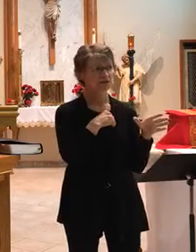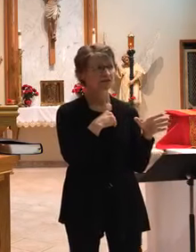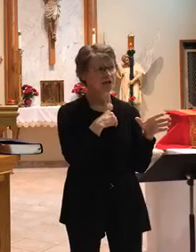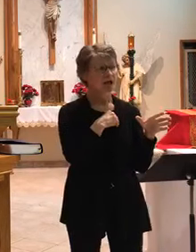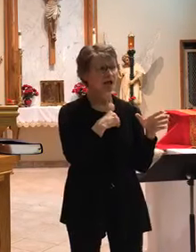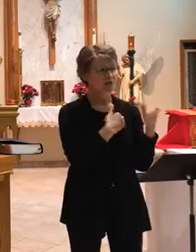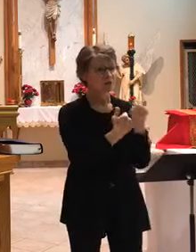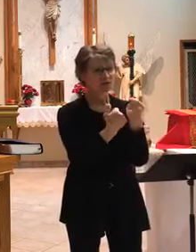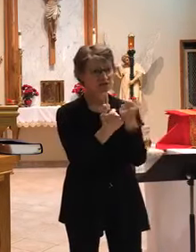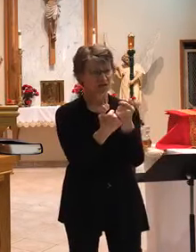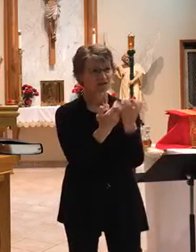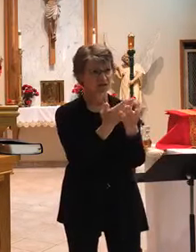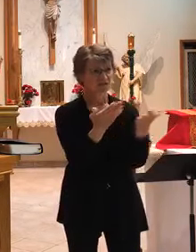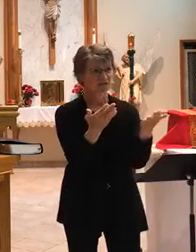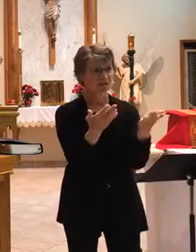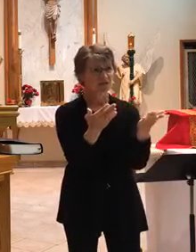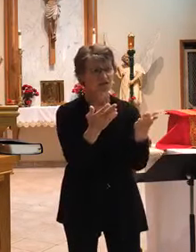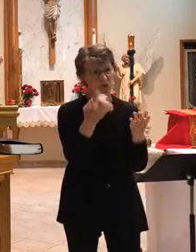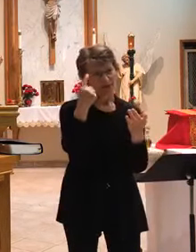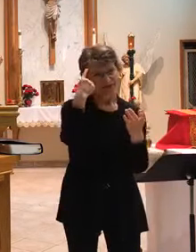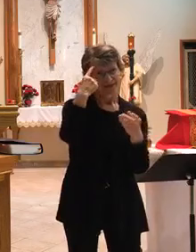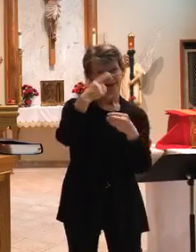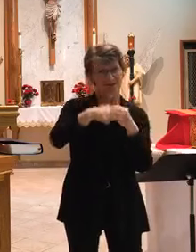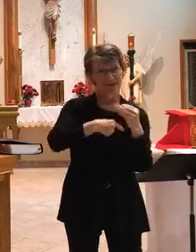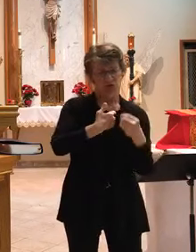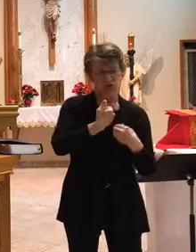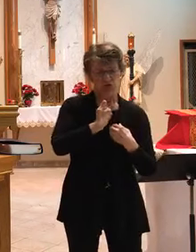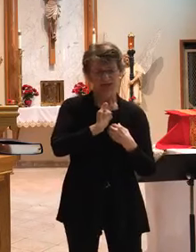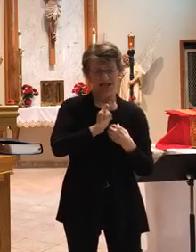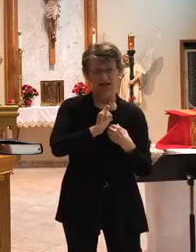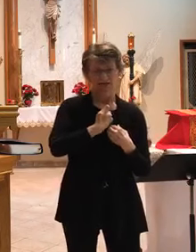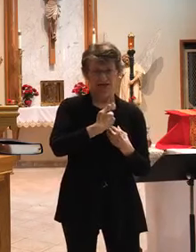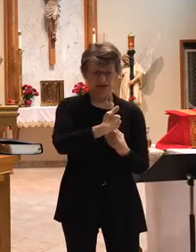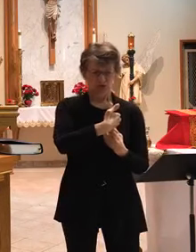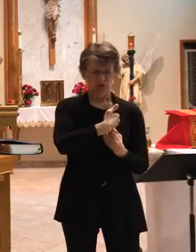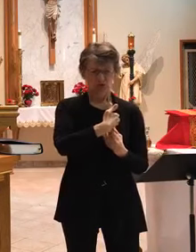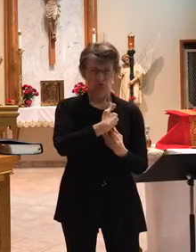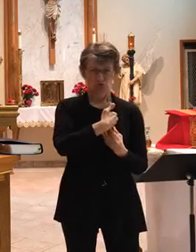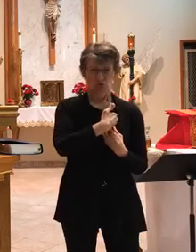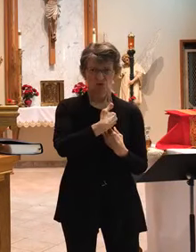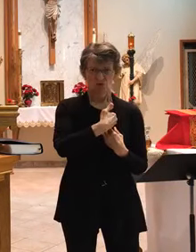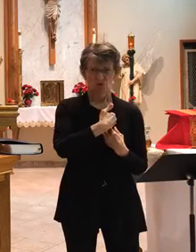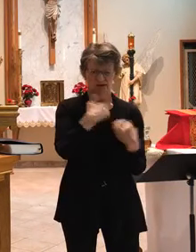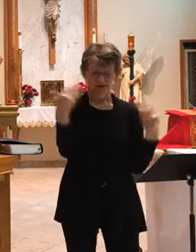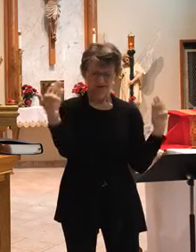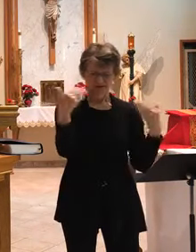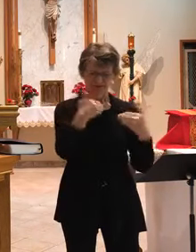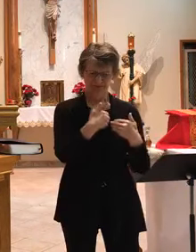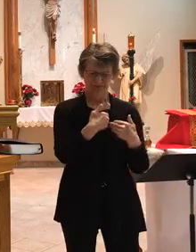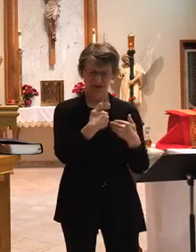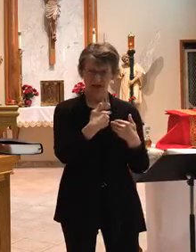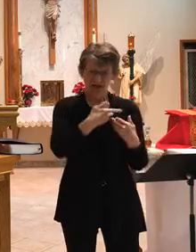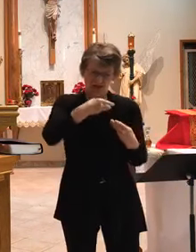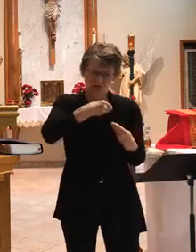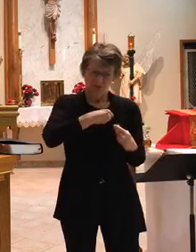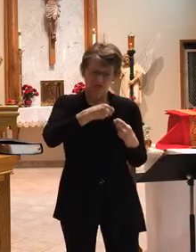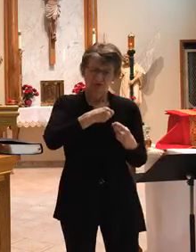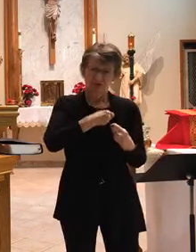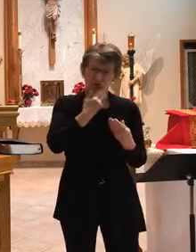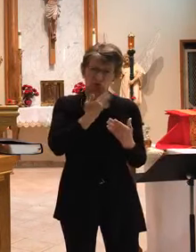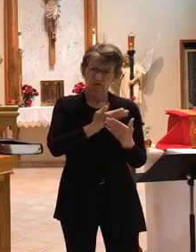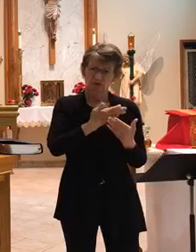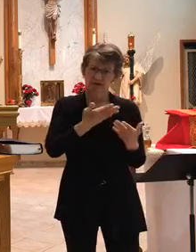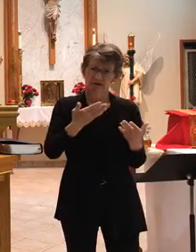assist others. So think about how your garden of your soul is. Are you watering weeds and